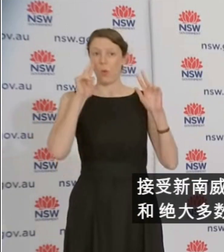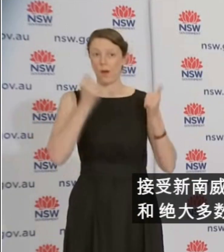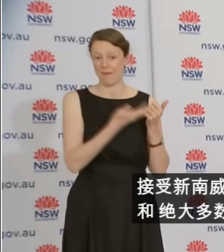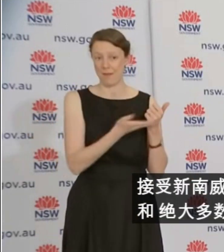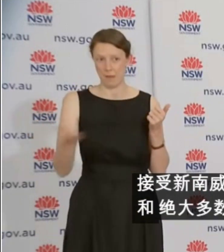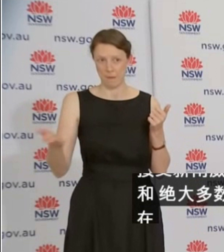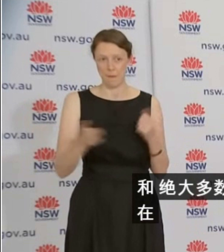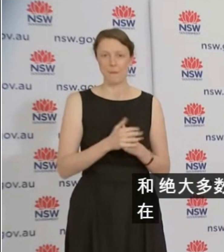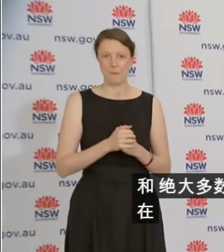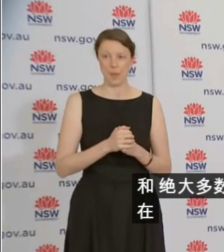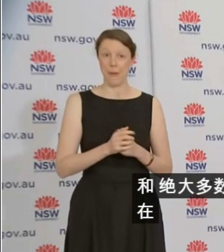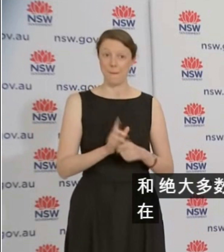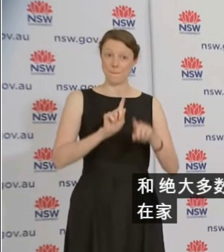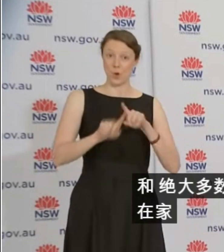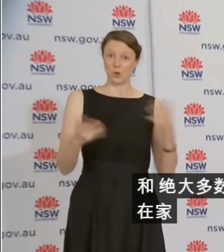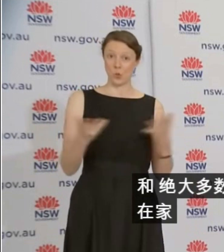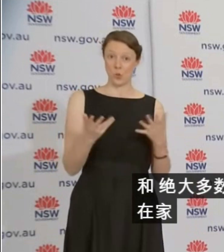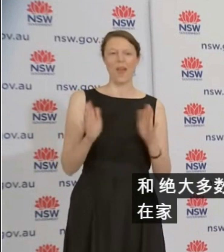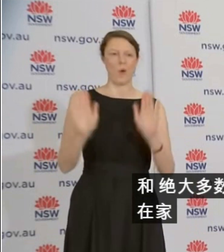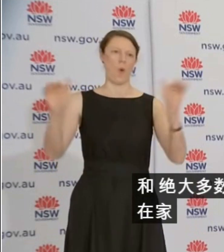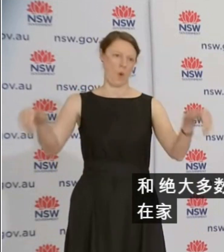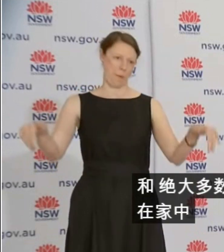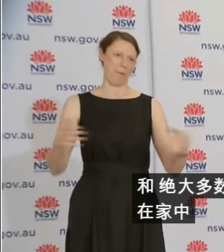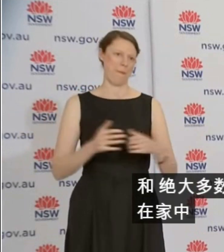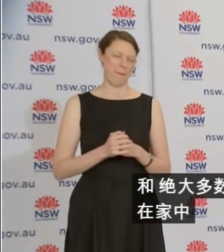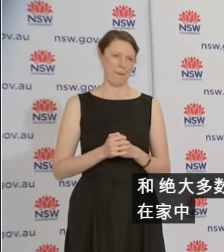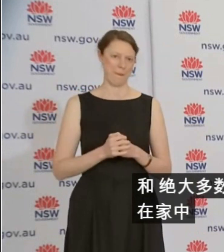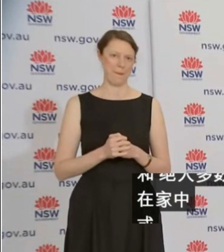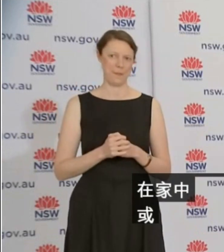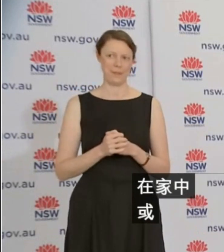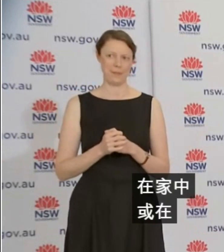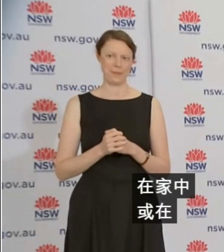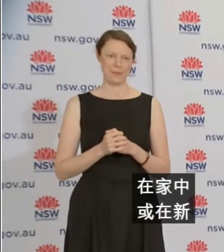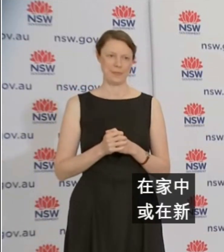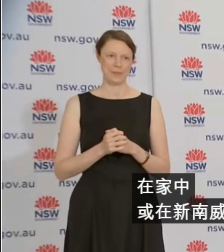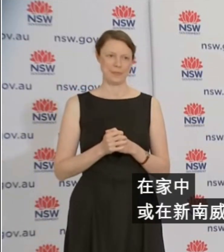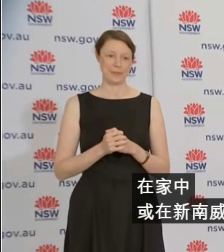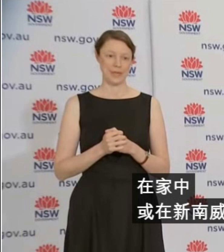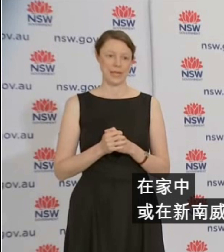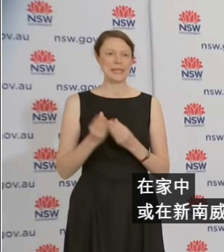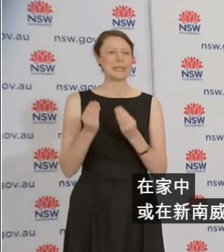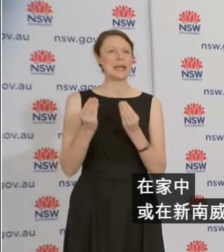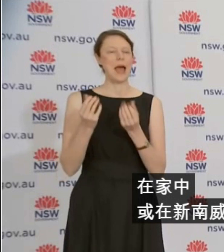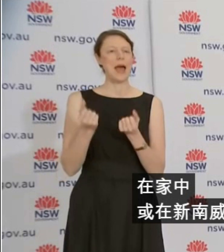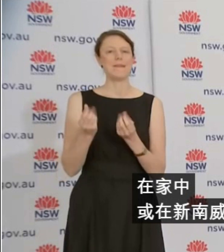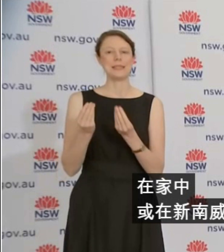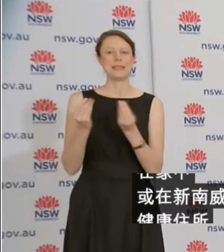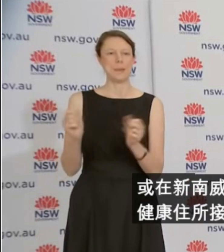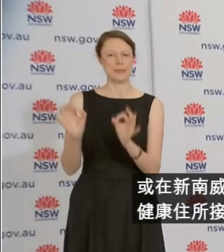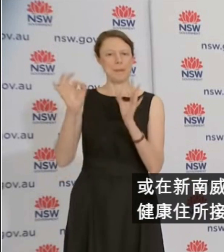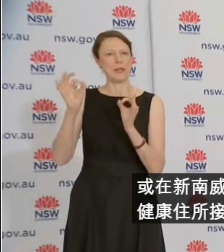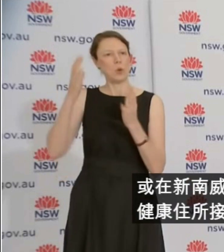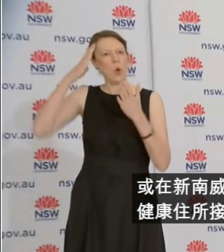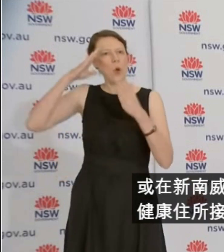majority of those are being cared for in the community at home or in New South Wales Health's special